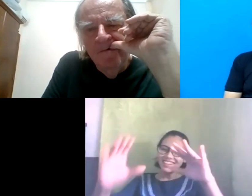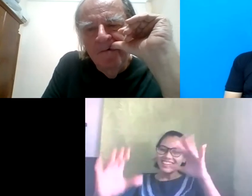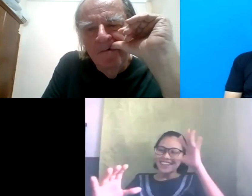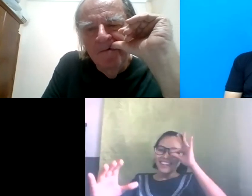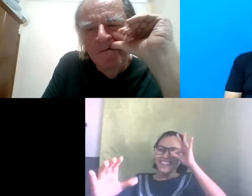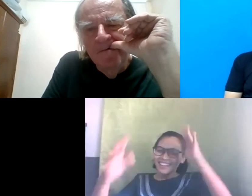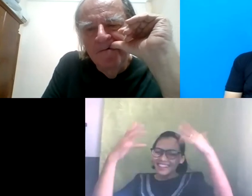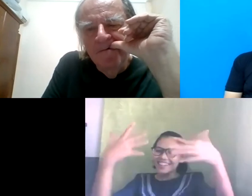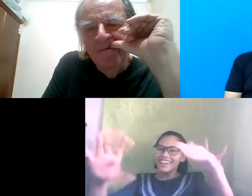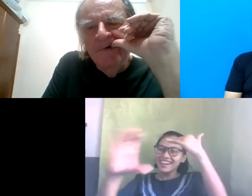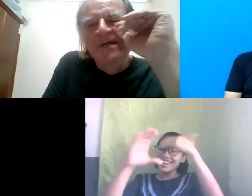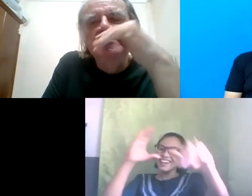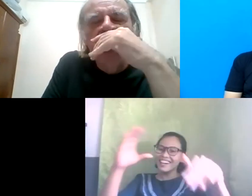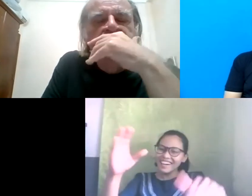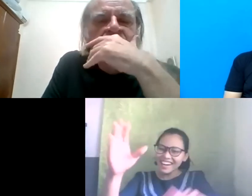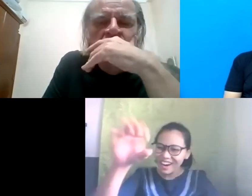Yami is saying.